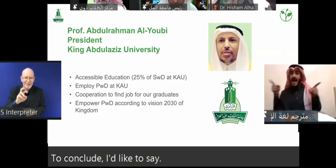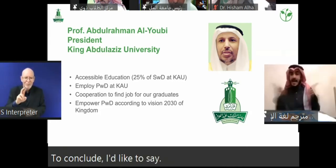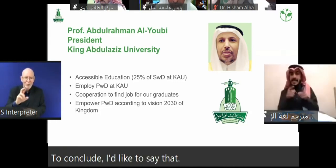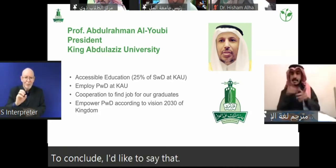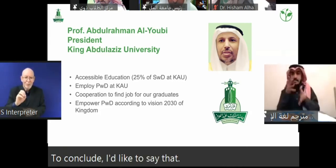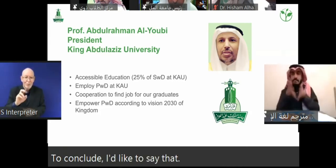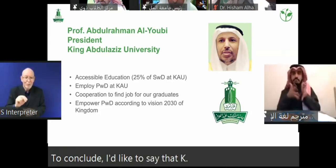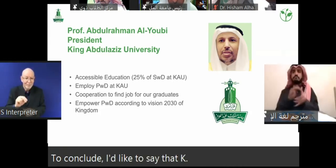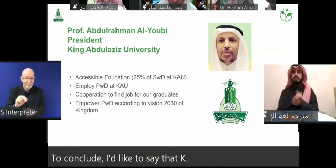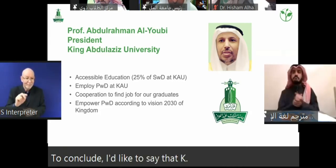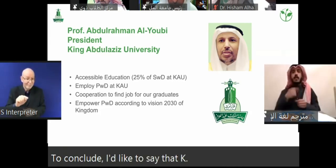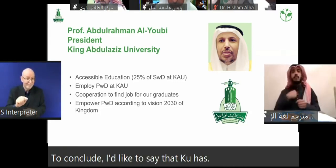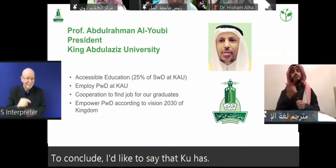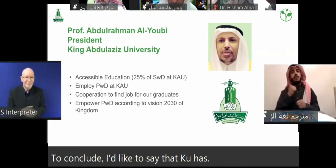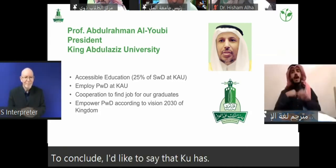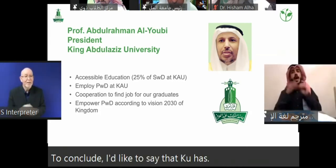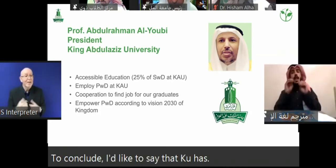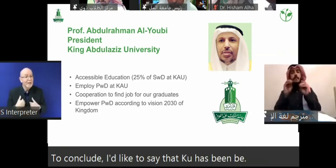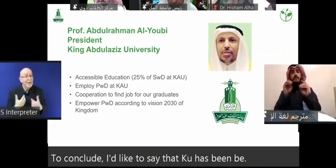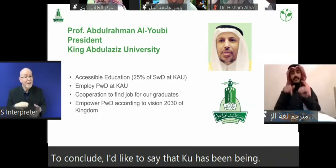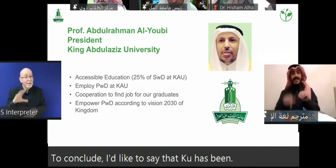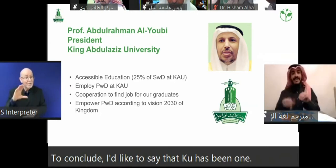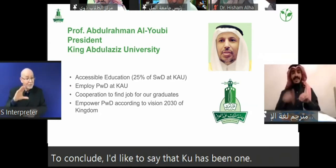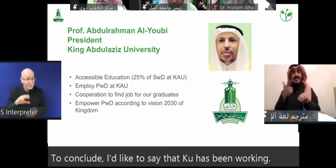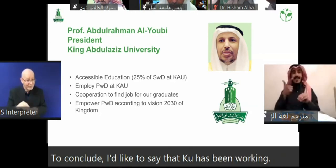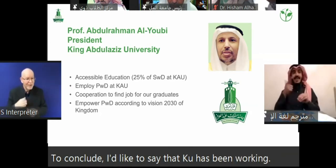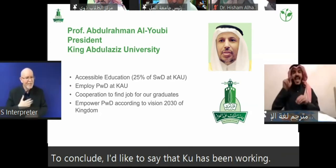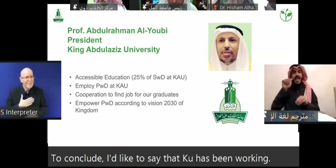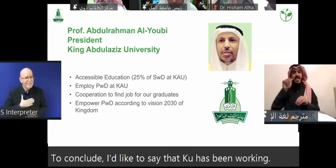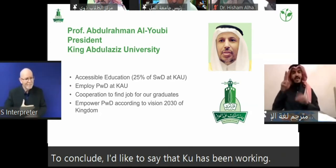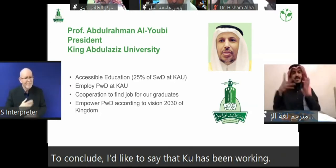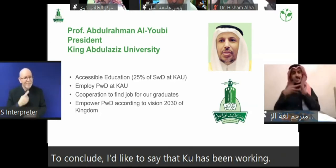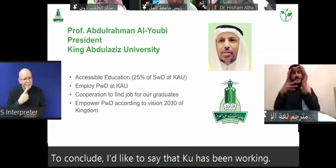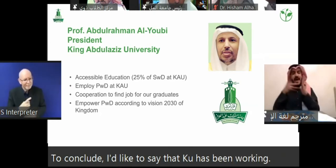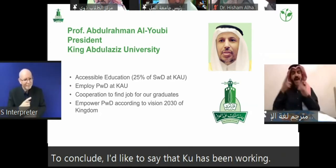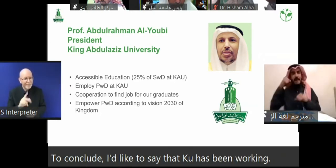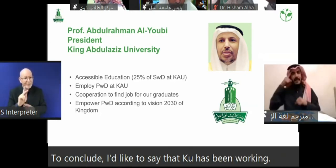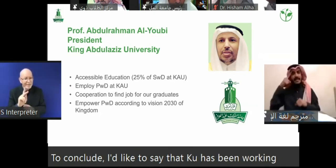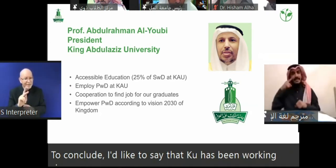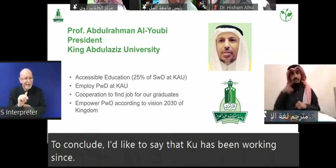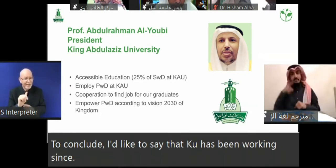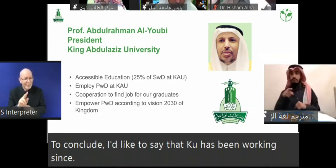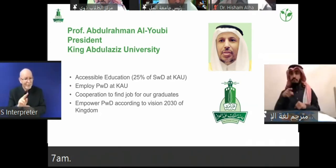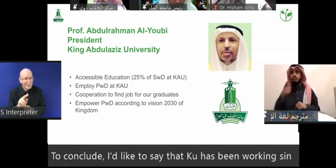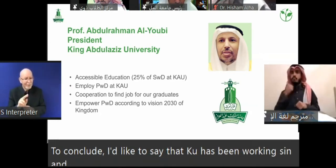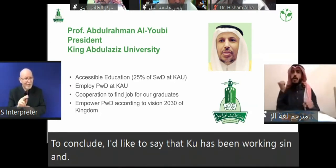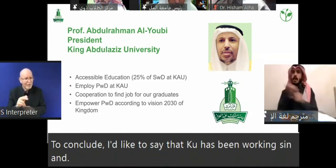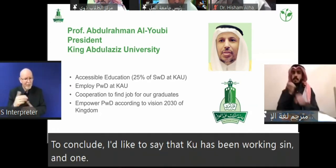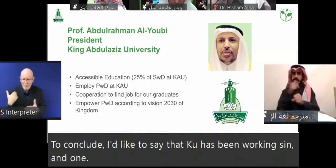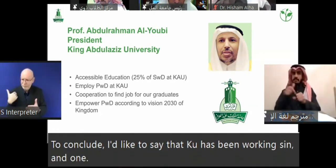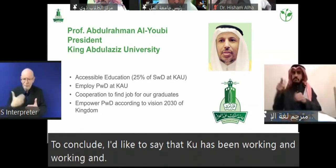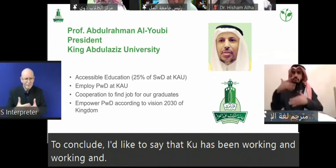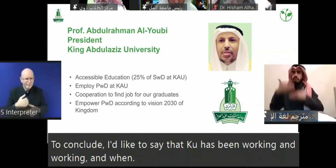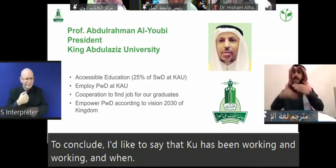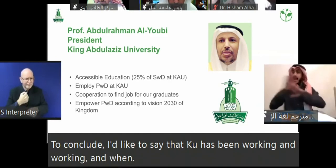that KEU has been working, is still in working and